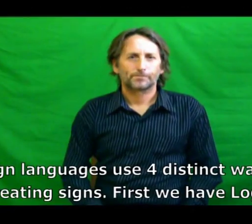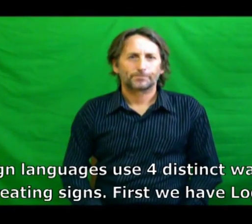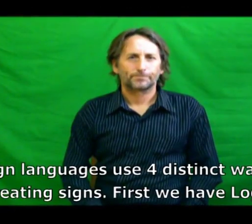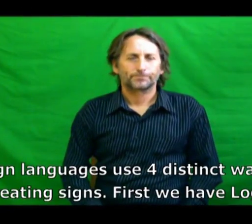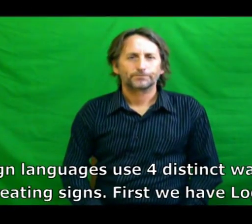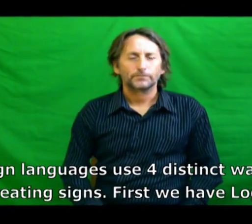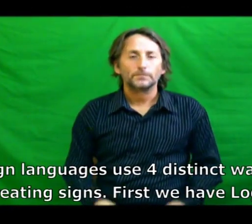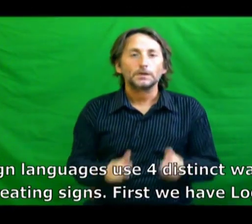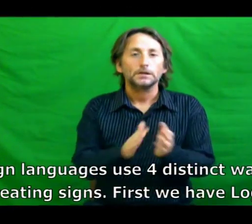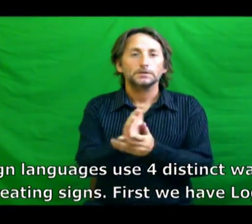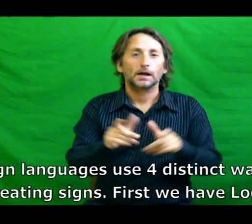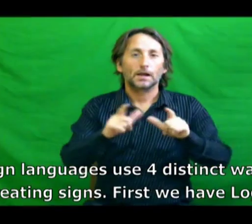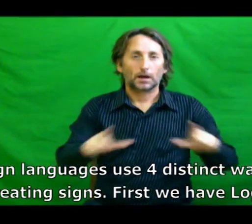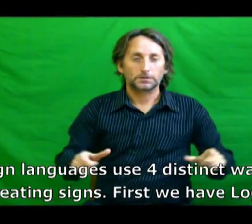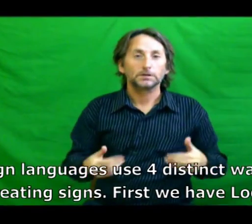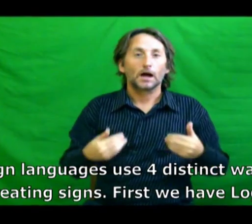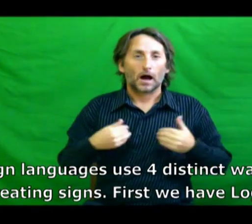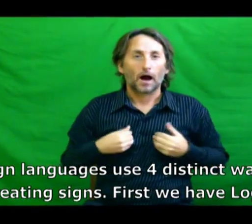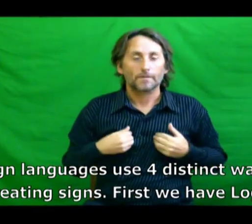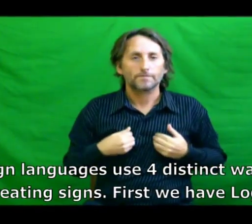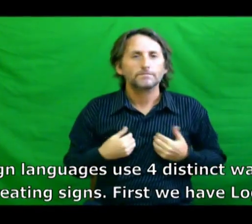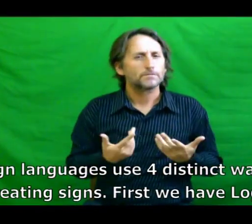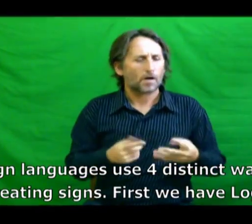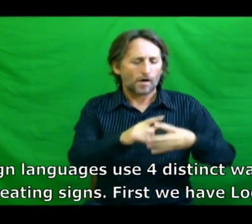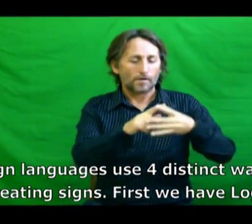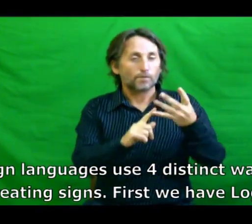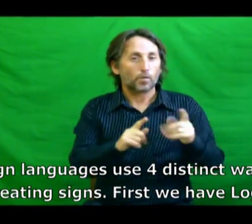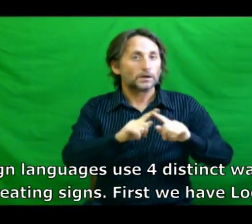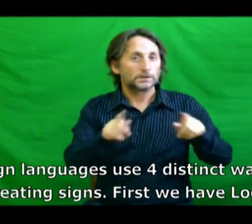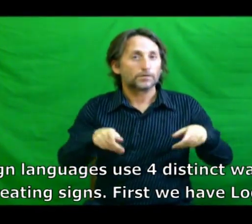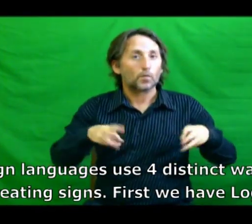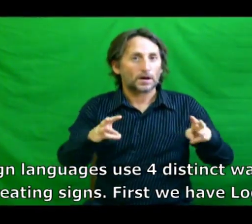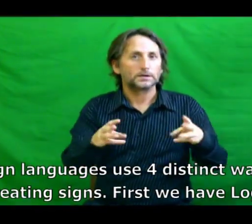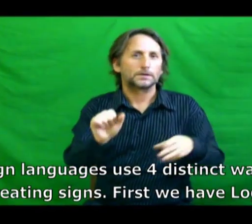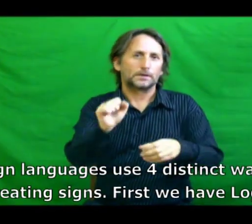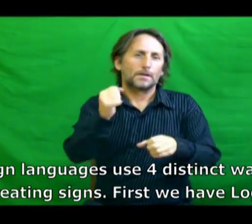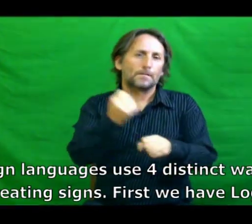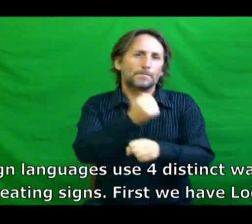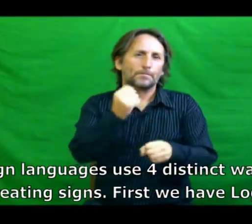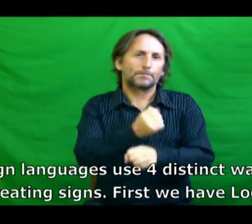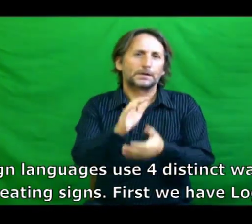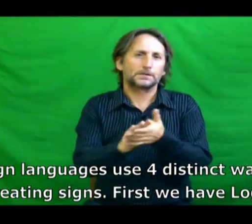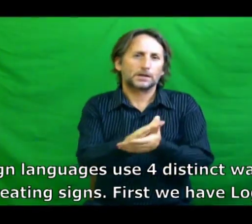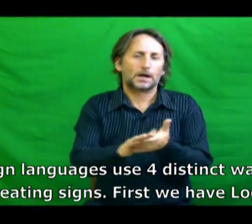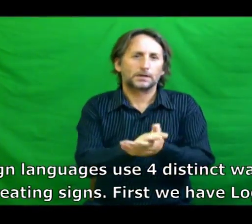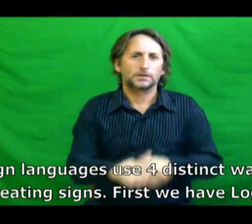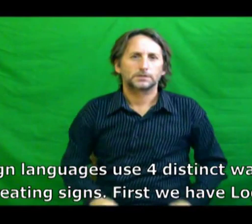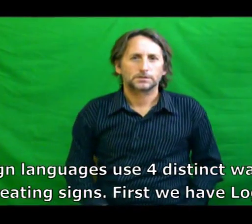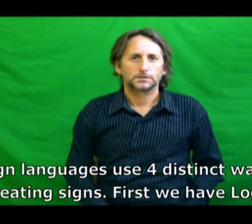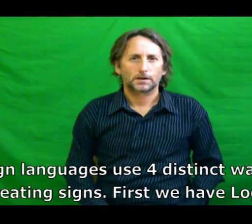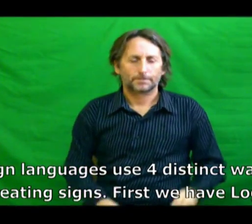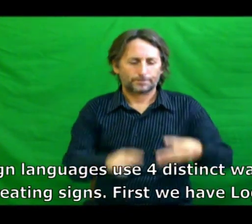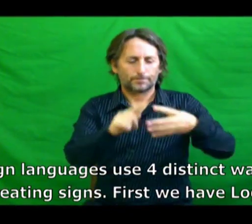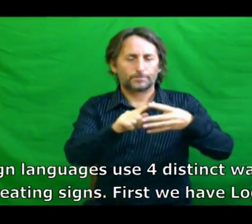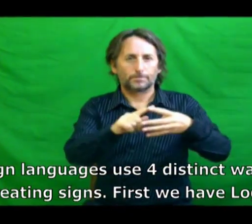Sign languages use four distinct ways of creating signs. First, we have logical.